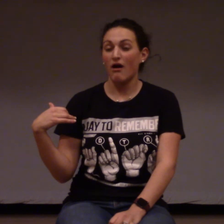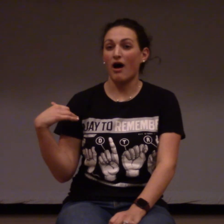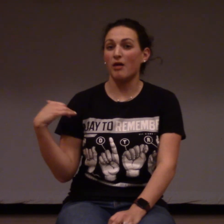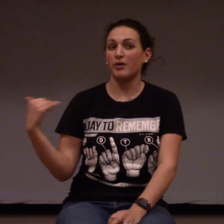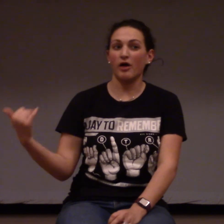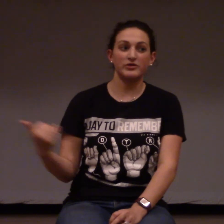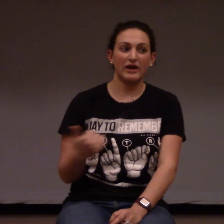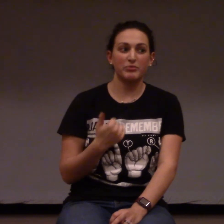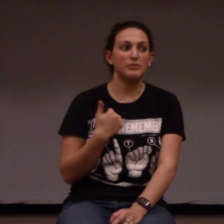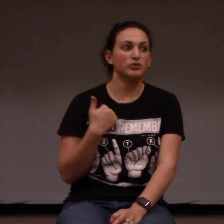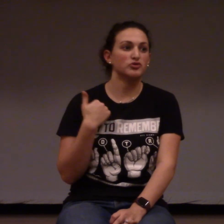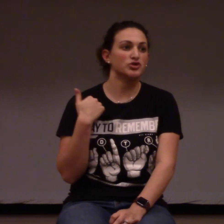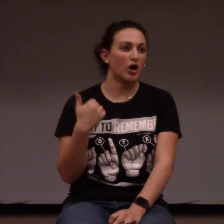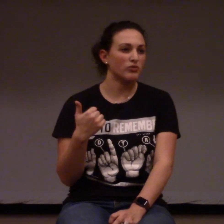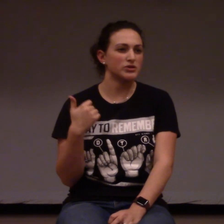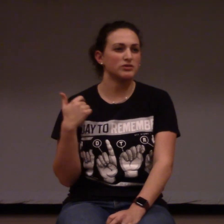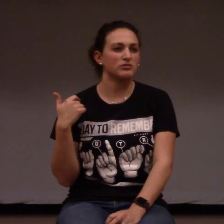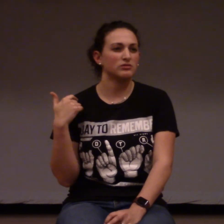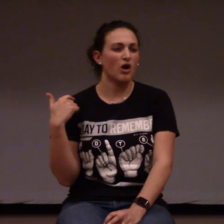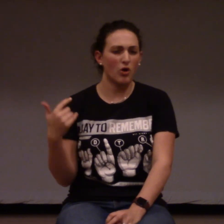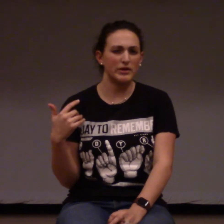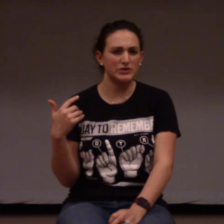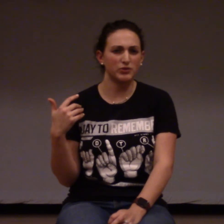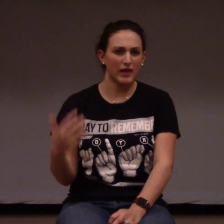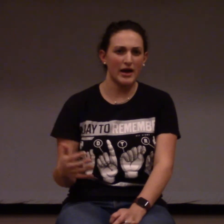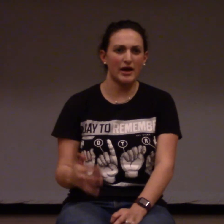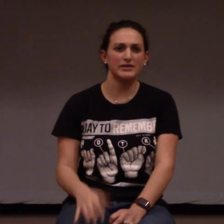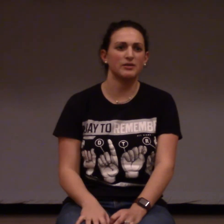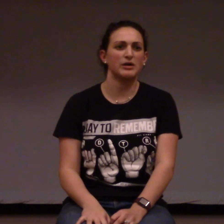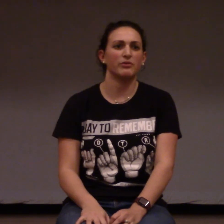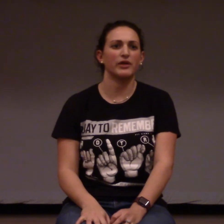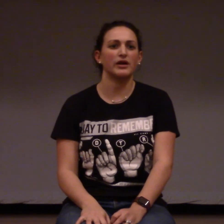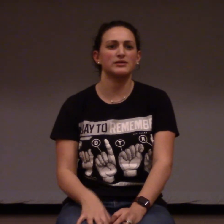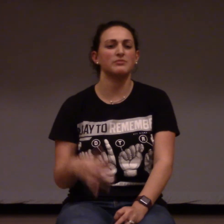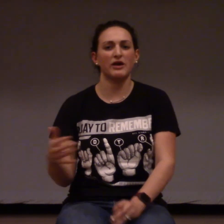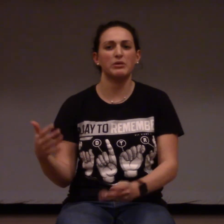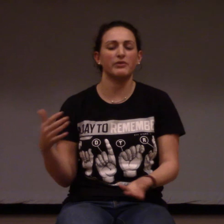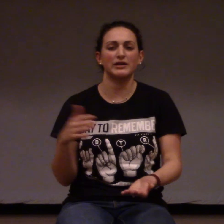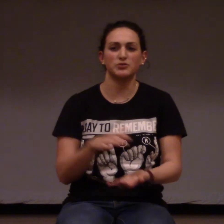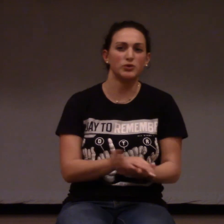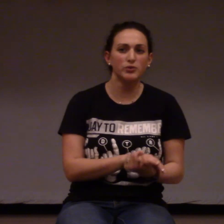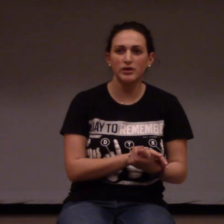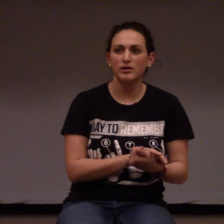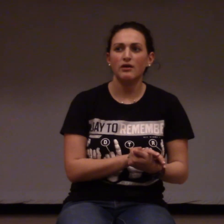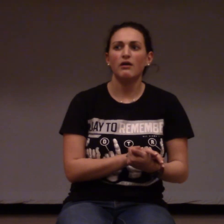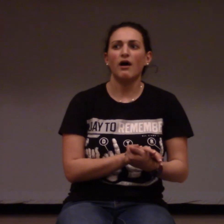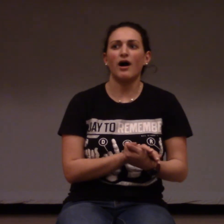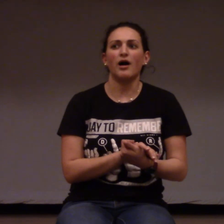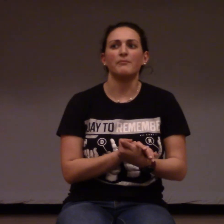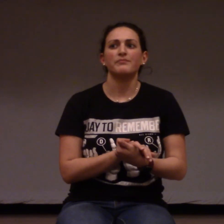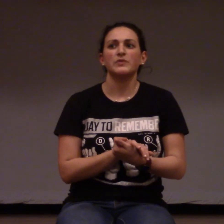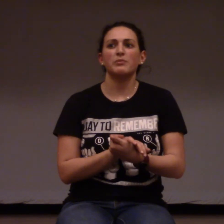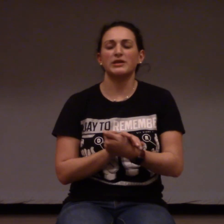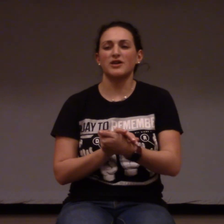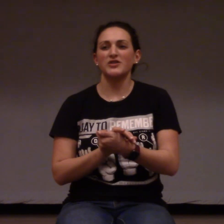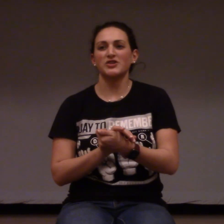But other deaf people don't always rely on it. Some deaf people think it's rude. But it's